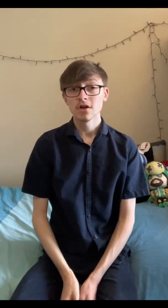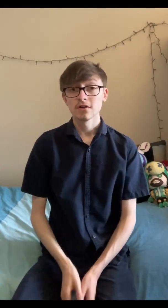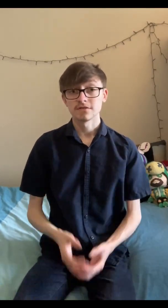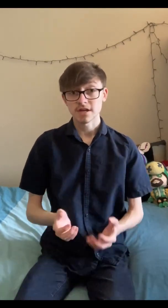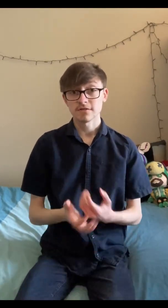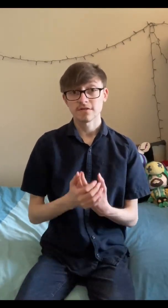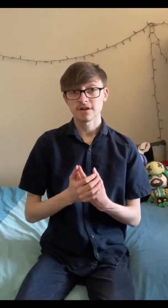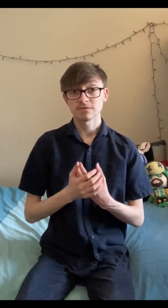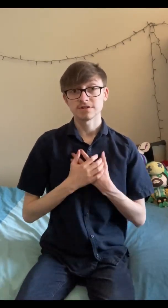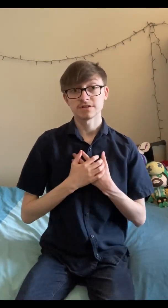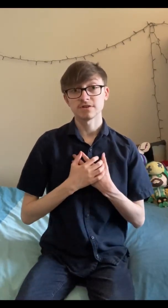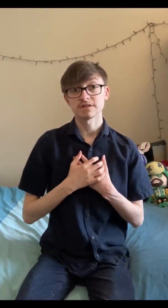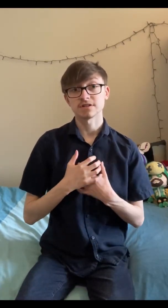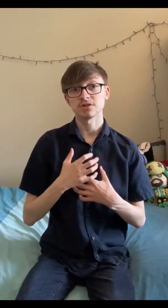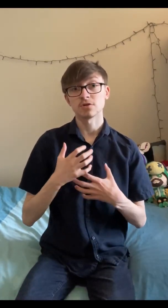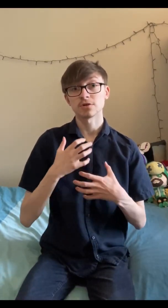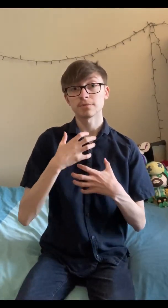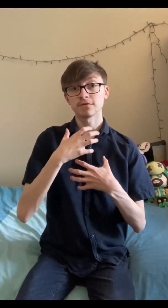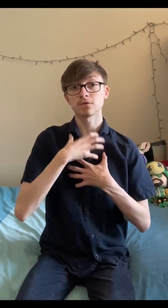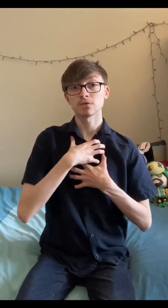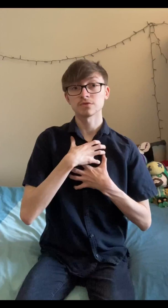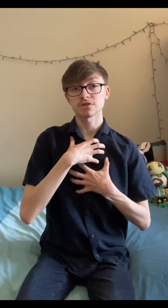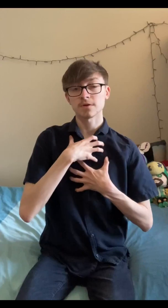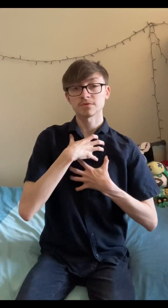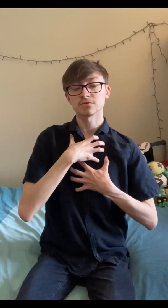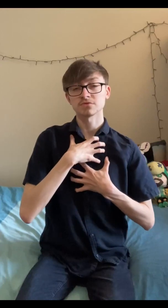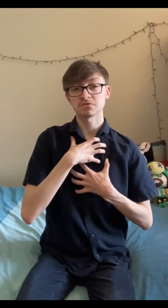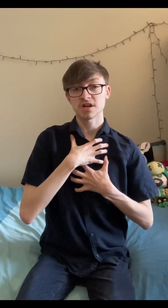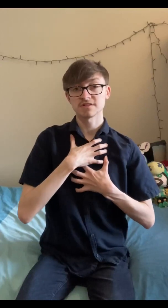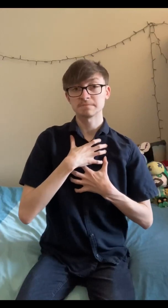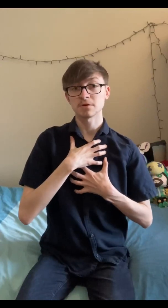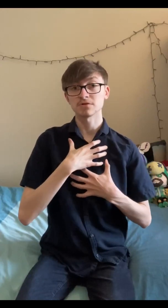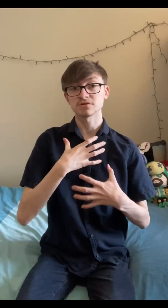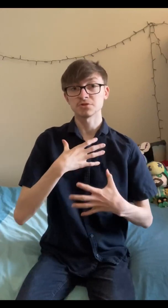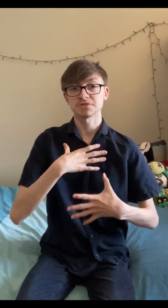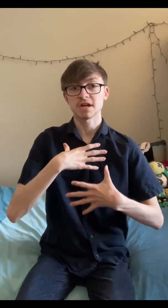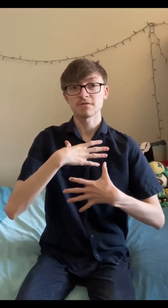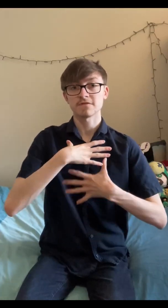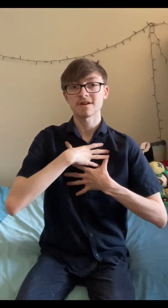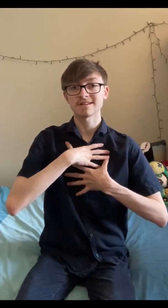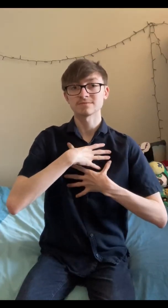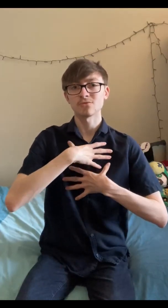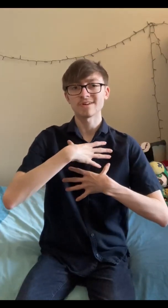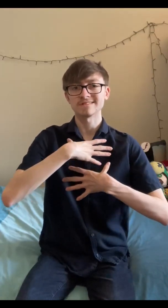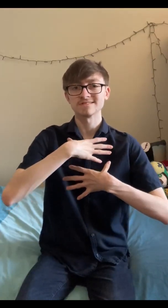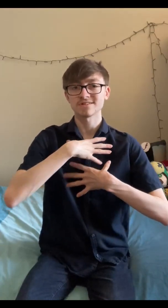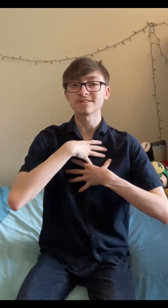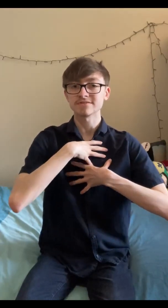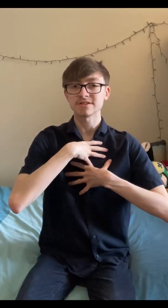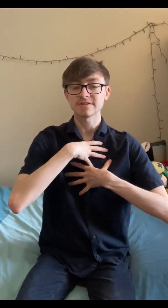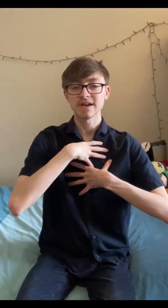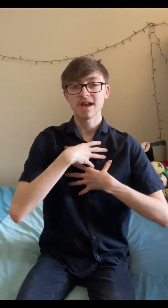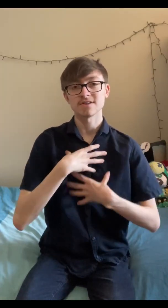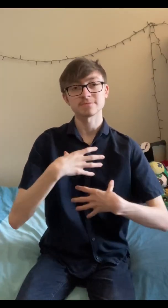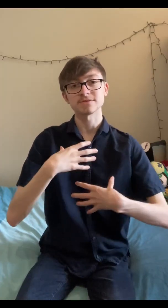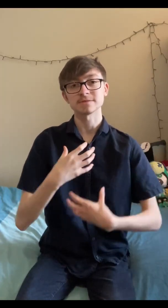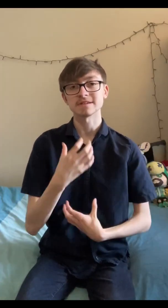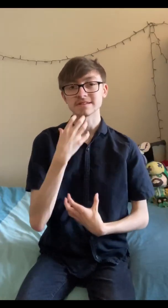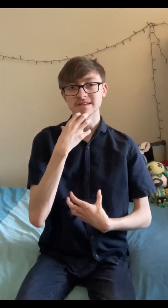For terrified, what you do is that you hold up both your claws up to your chest because if you're terrified, it's more inside of you as opposed to being